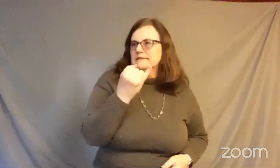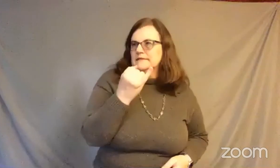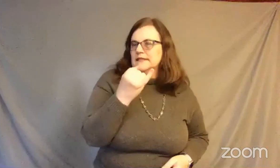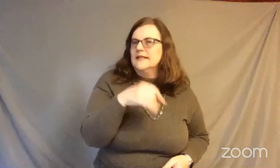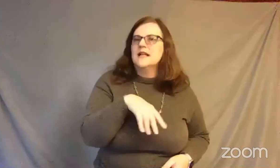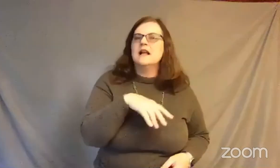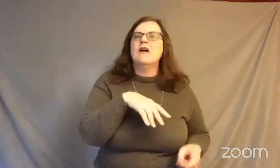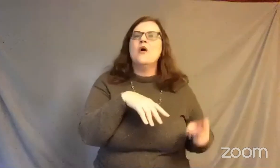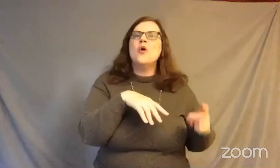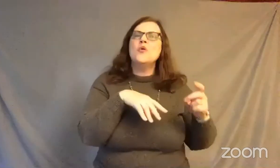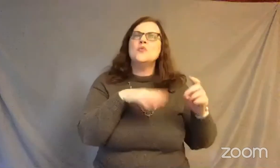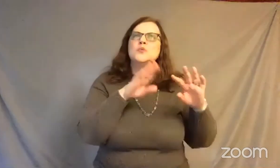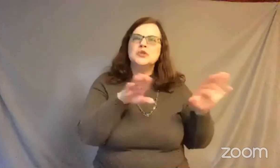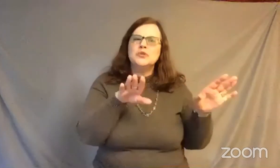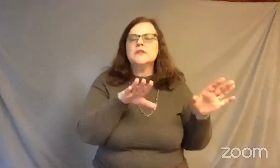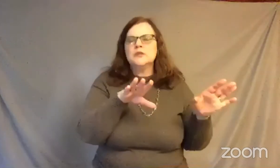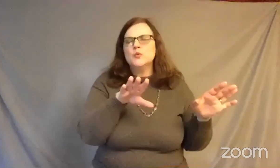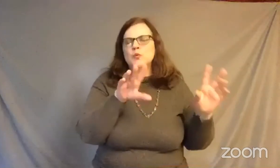sentences require a subject.